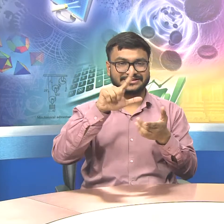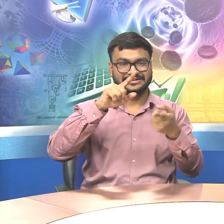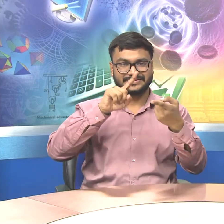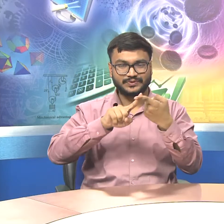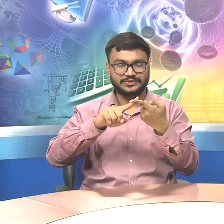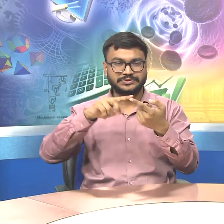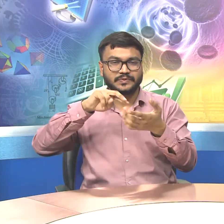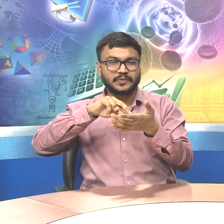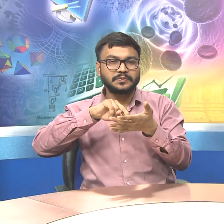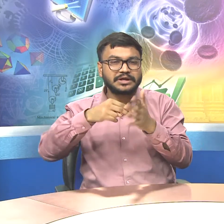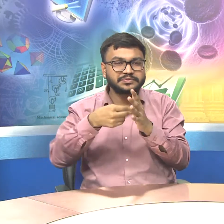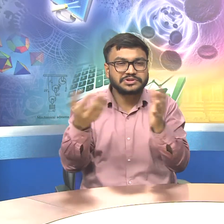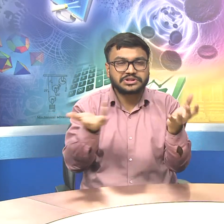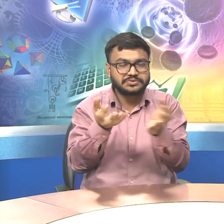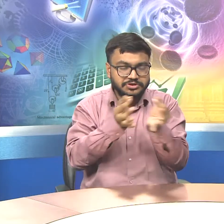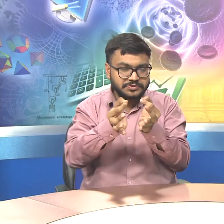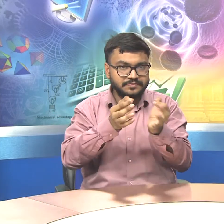Next, the example is while.